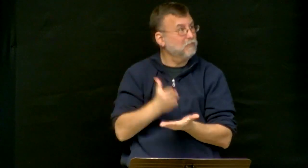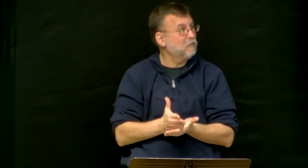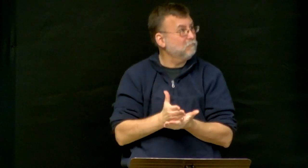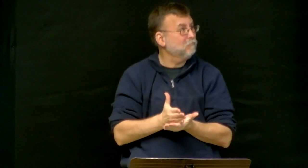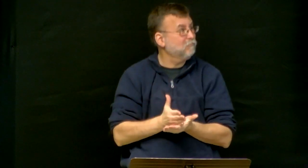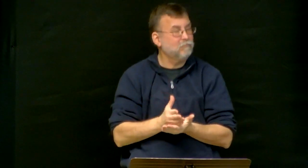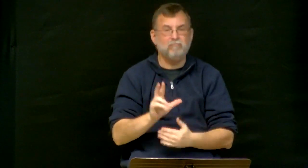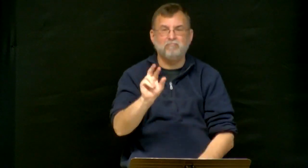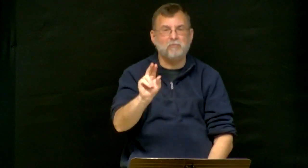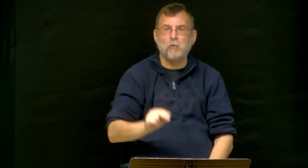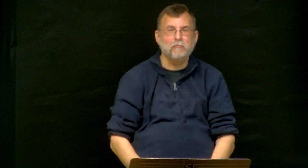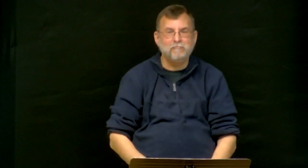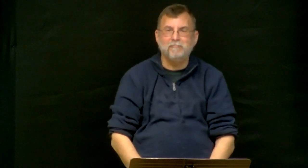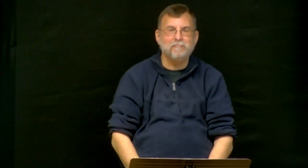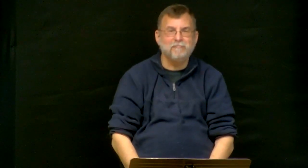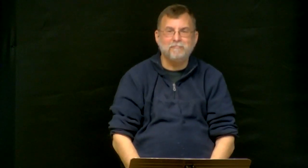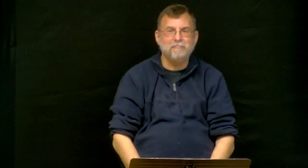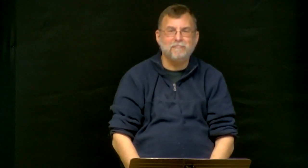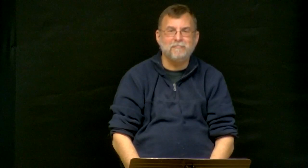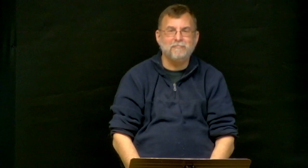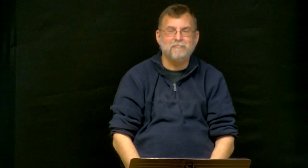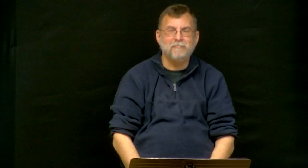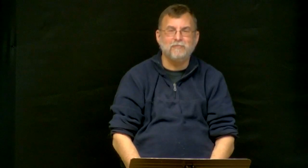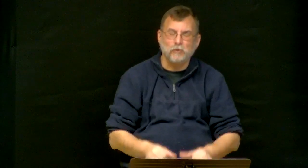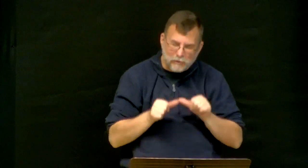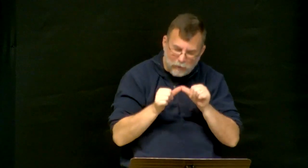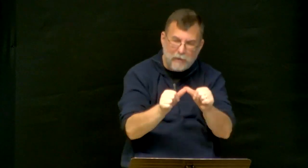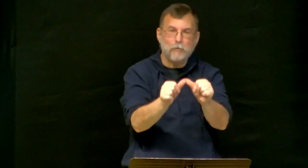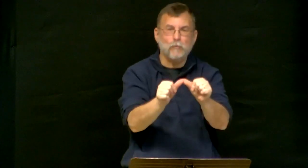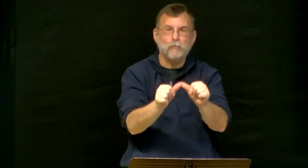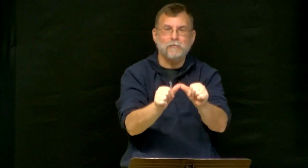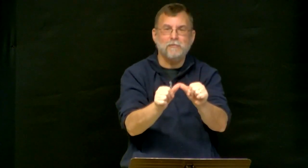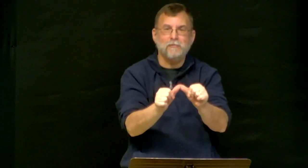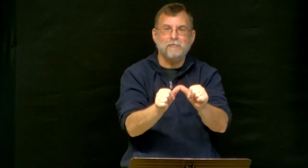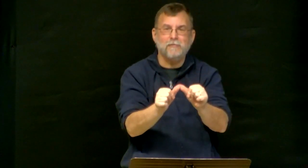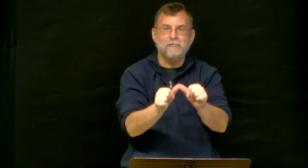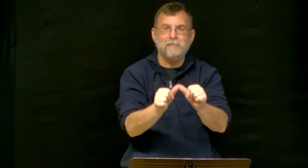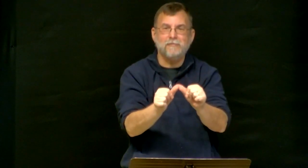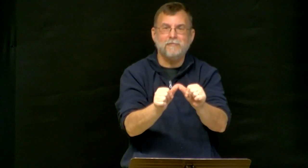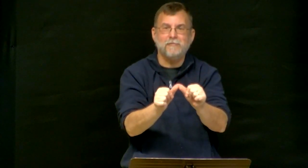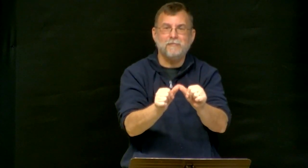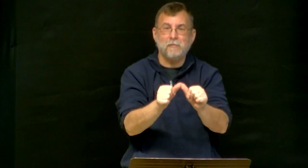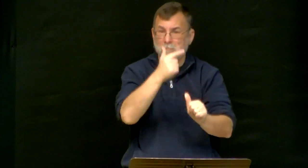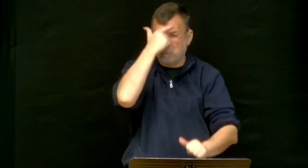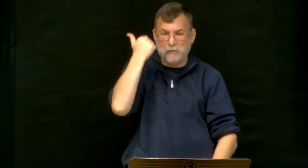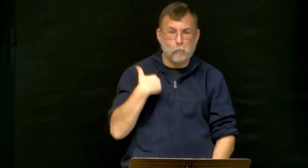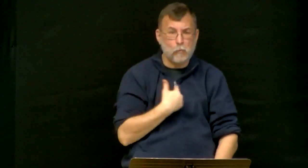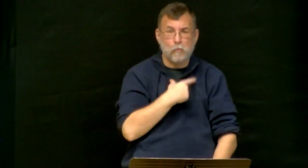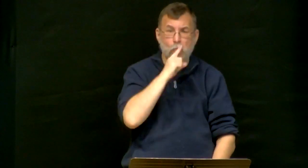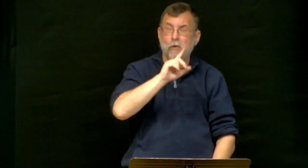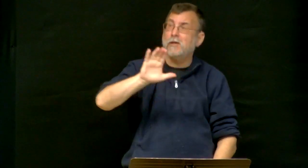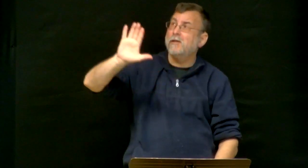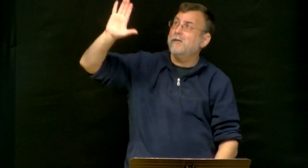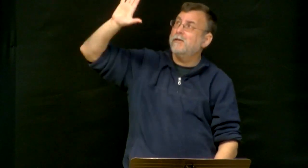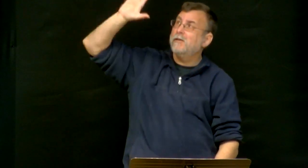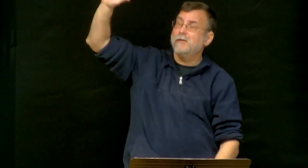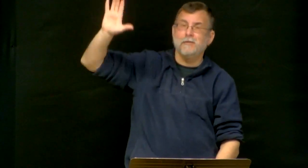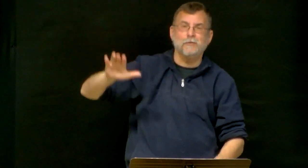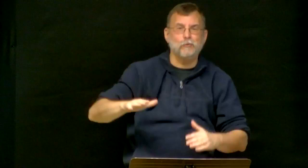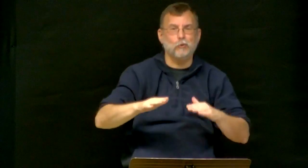snowman. And when the snowman melts, is that all there is? No, we keep on. We continue. Our faith continues in